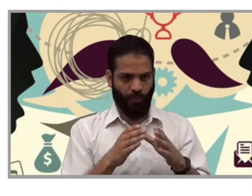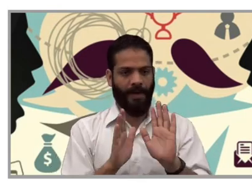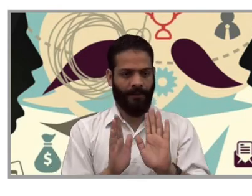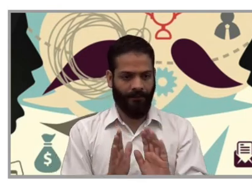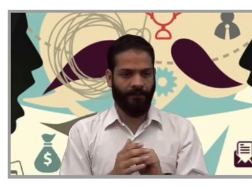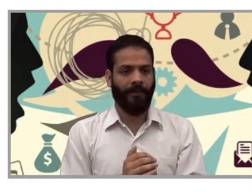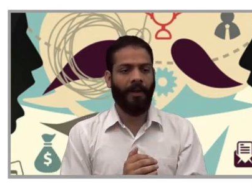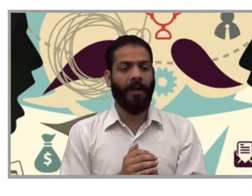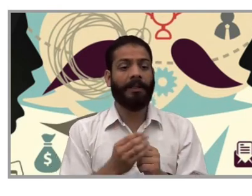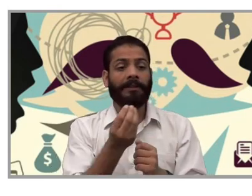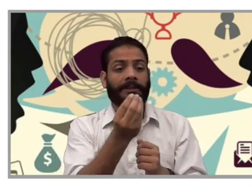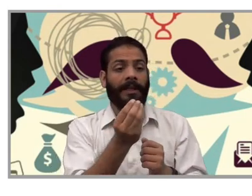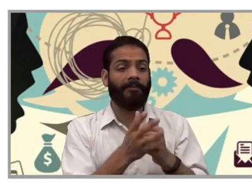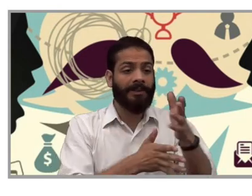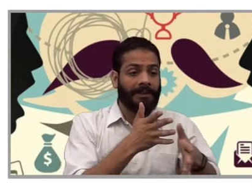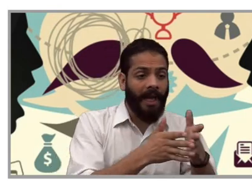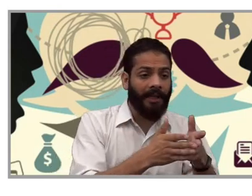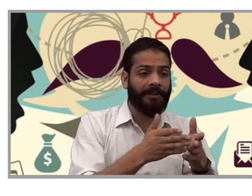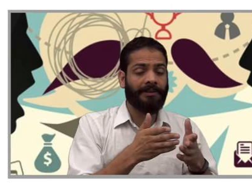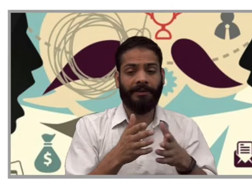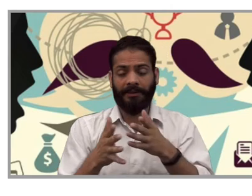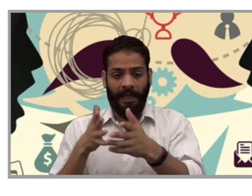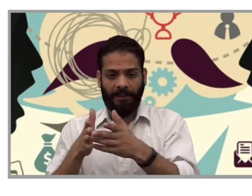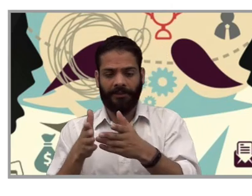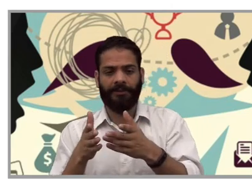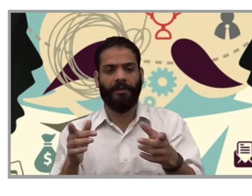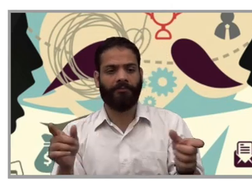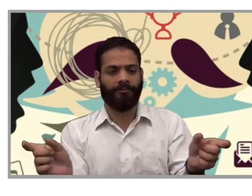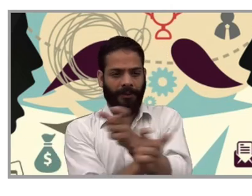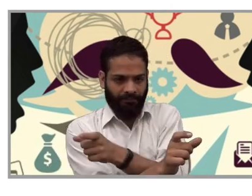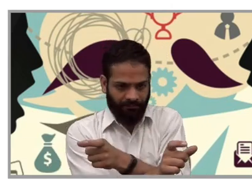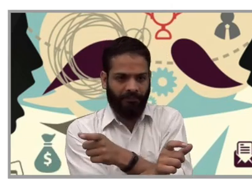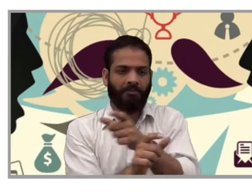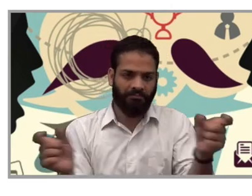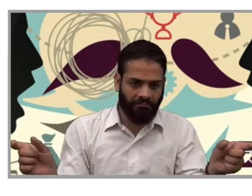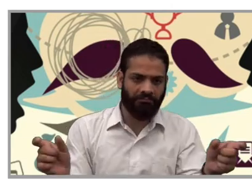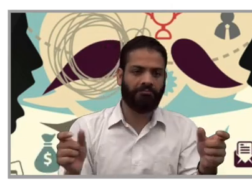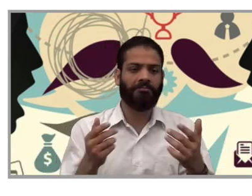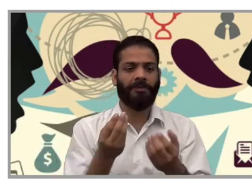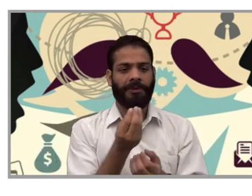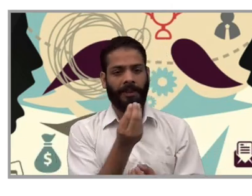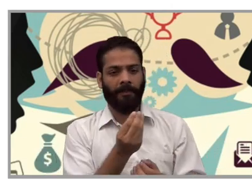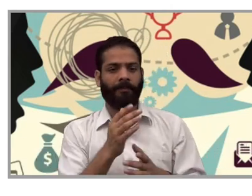It does not play any role in recognition and memory and in acquisition.